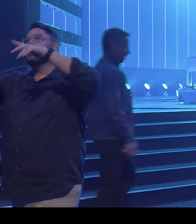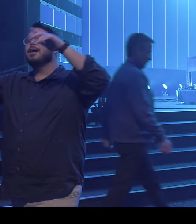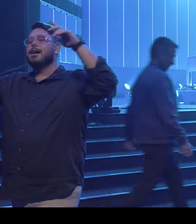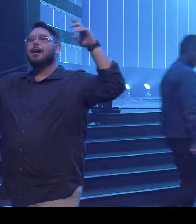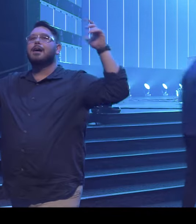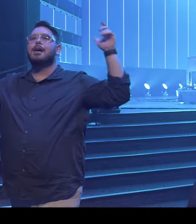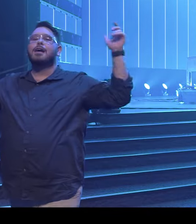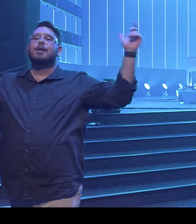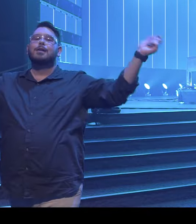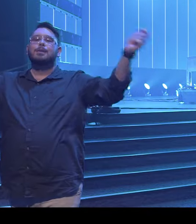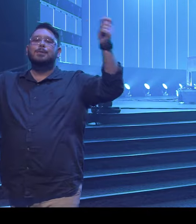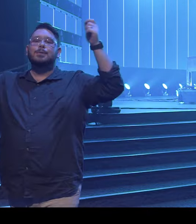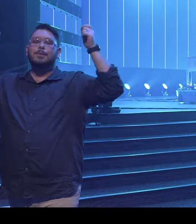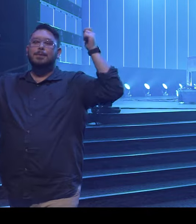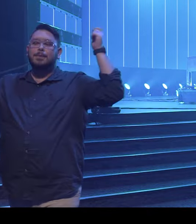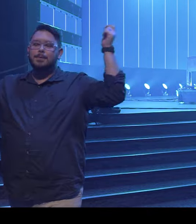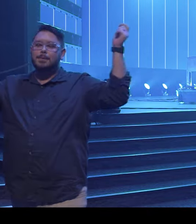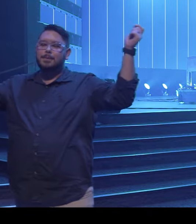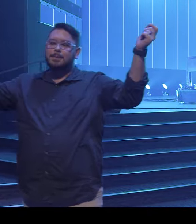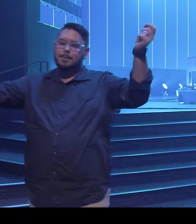hallelujah.